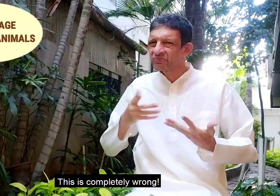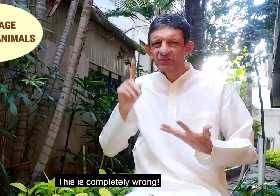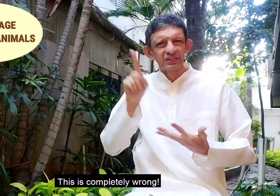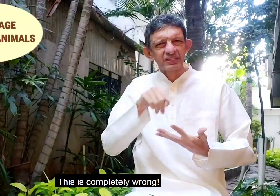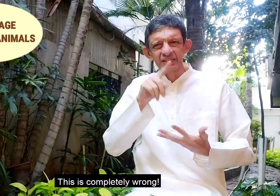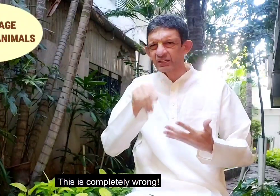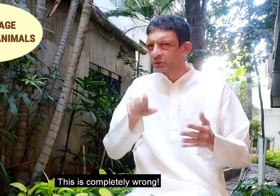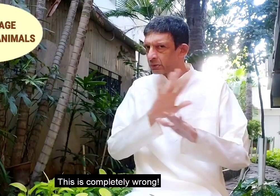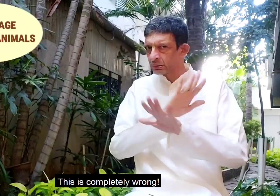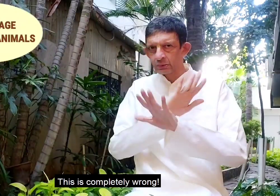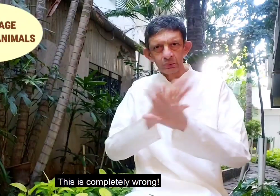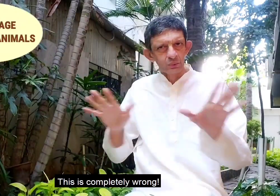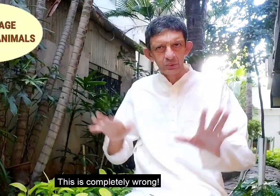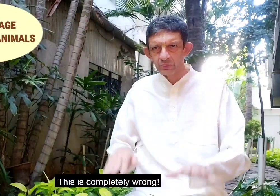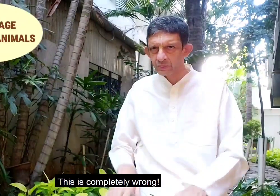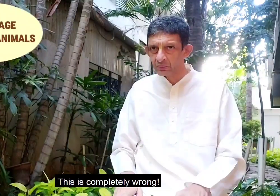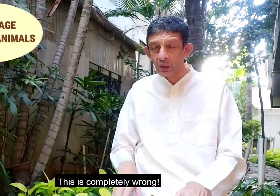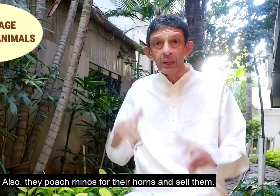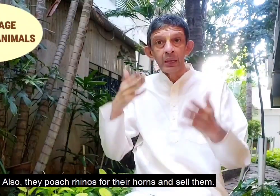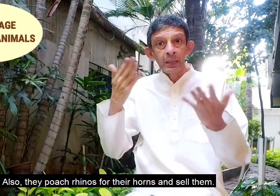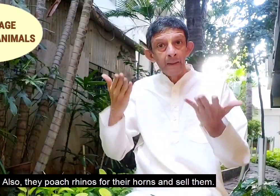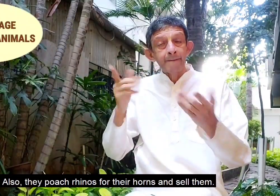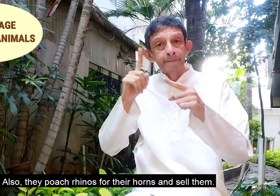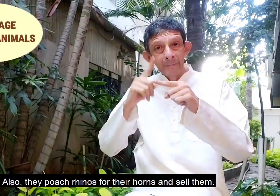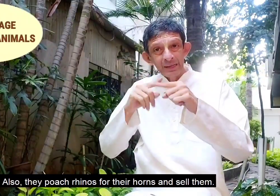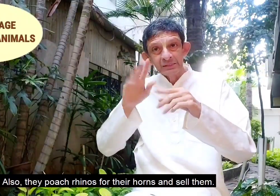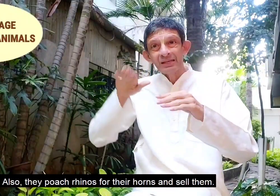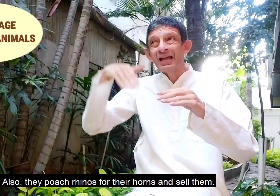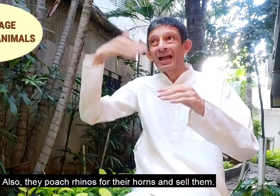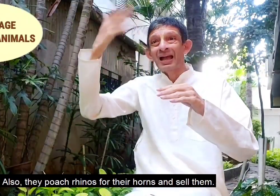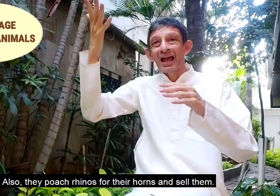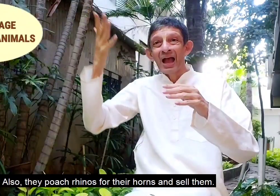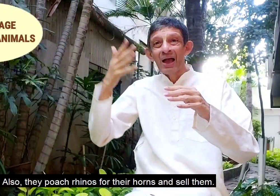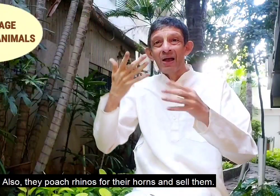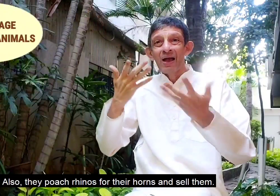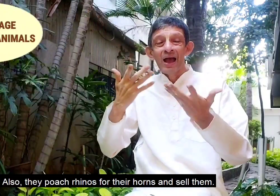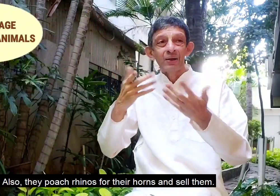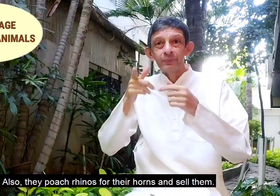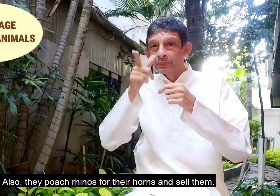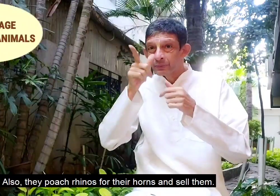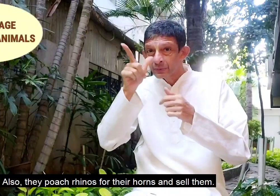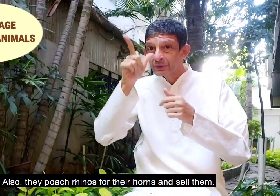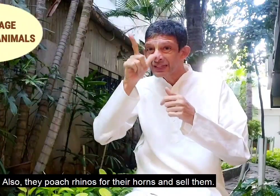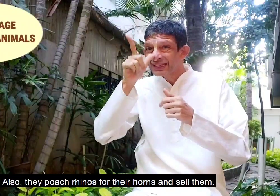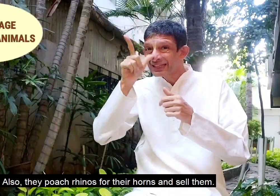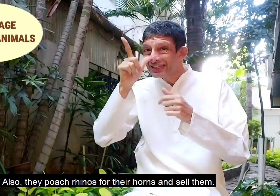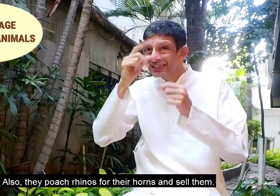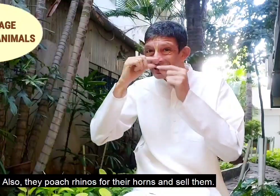This is completely wrong. Also, they poach rhinos for their horns and sell them.